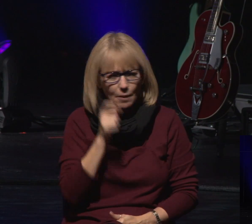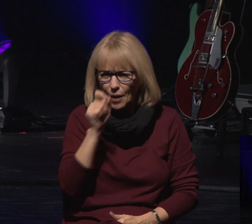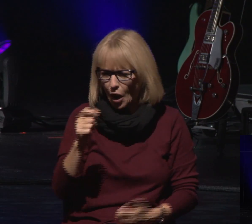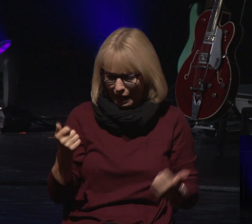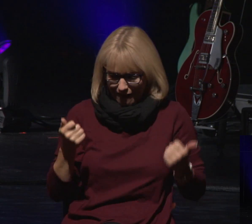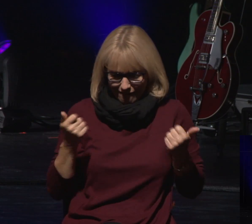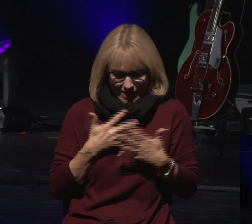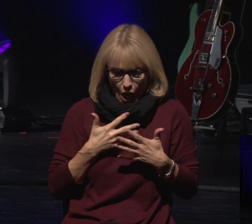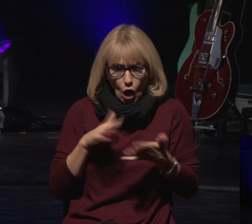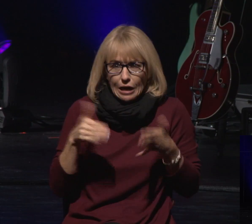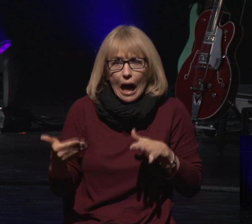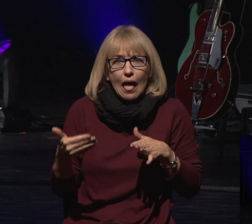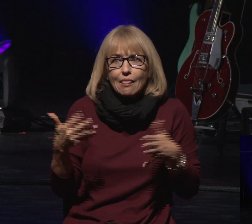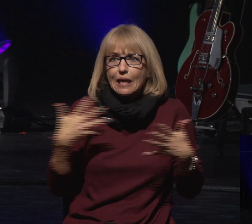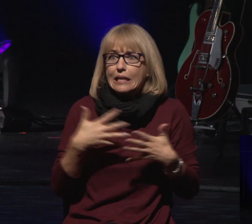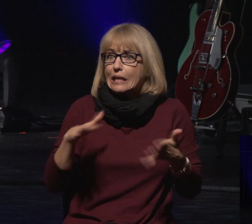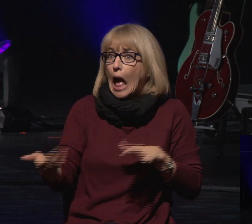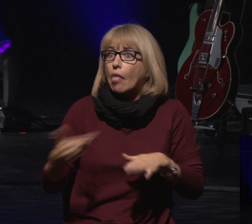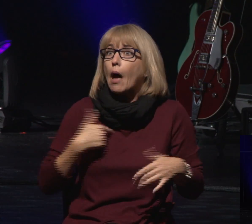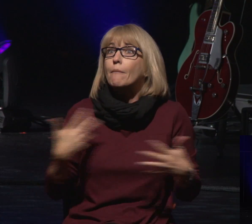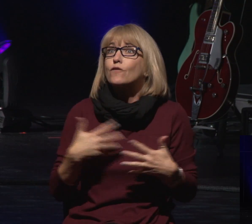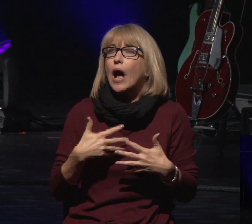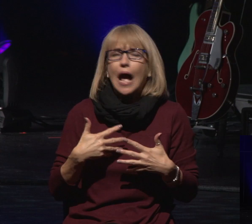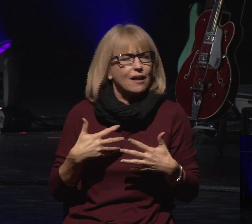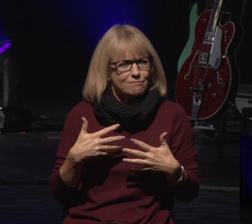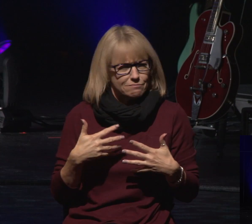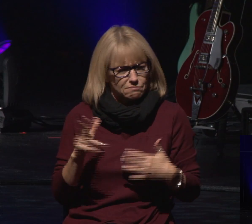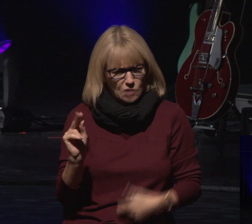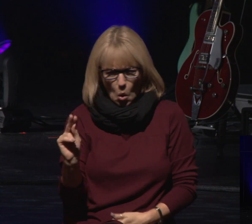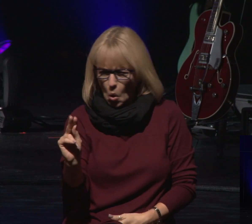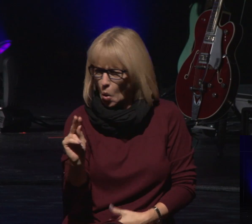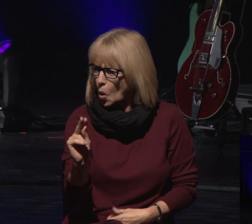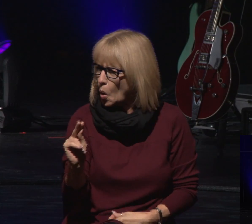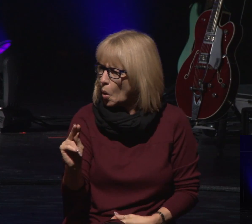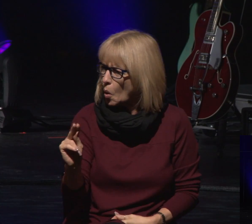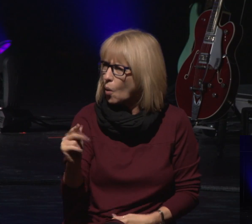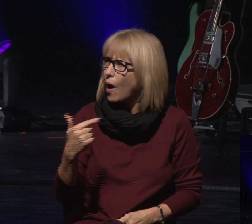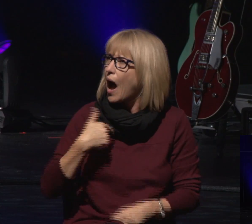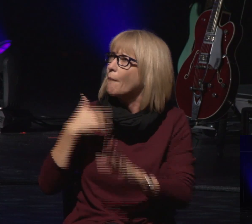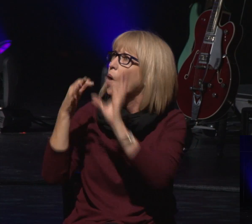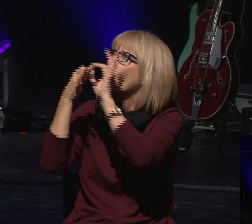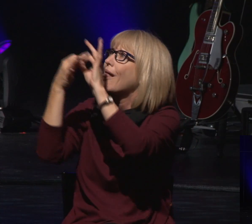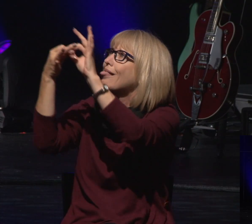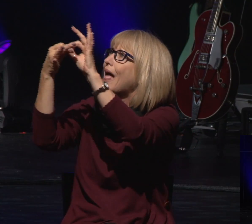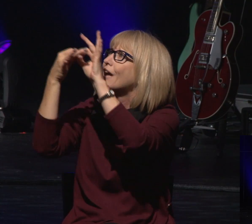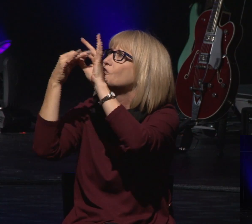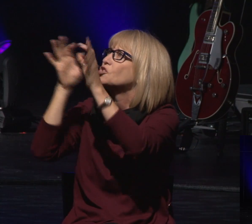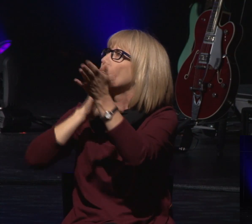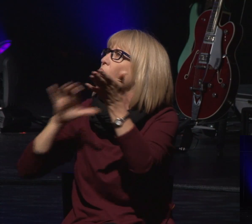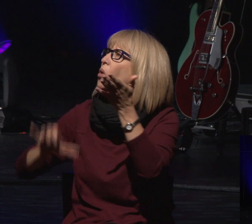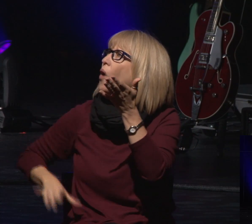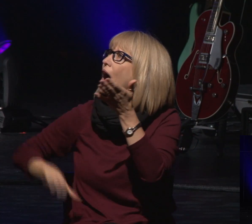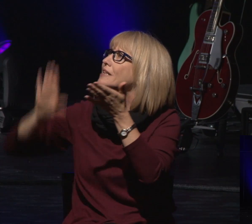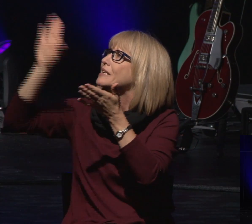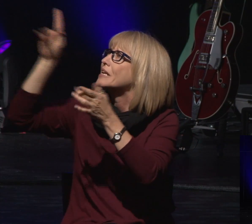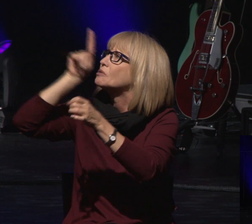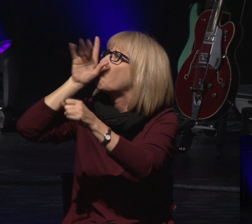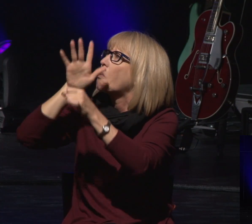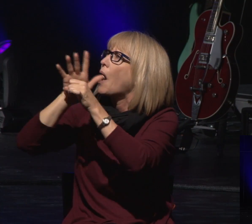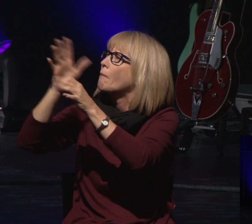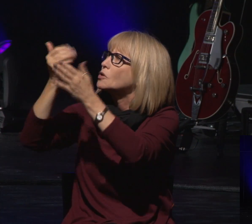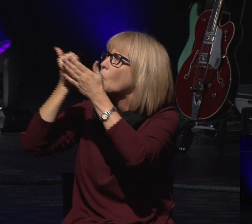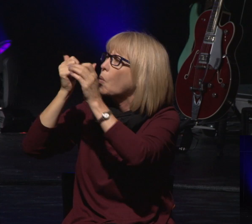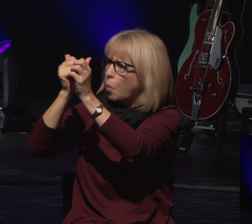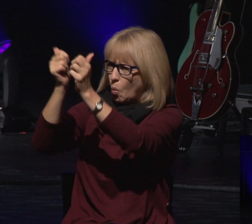No. Realizing I get my relationship right with Christ. I have the promise of the faithfulness of God, that he's with me. Even